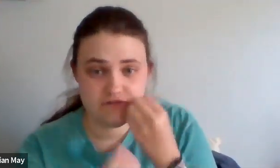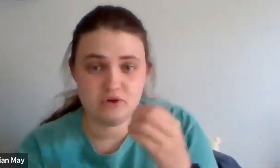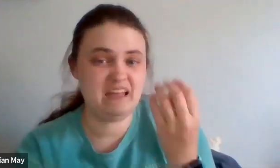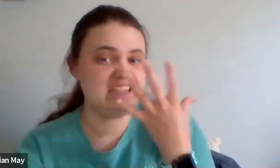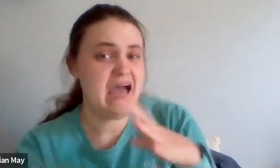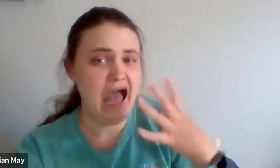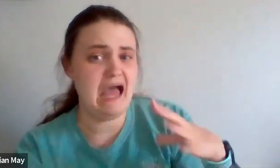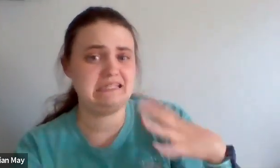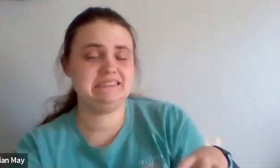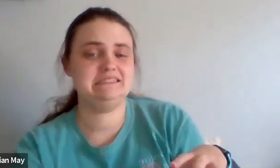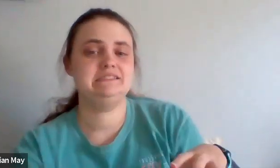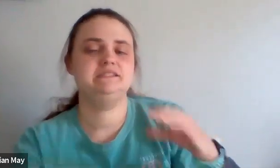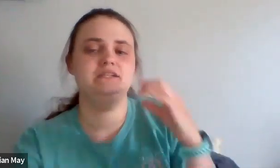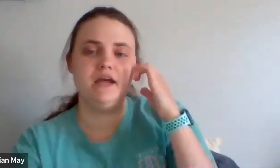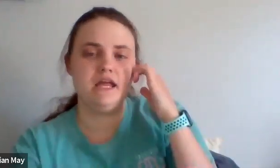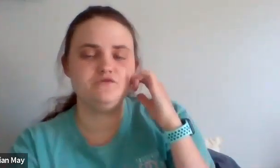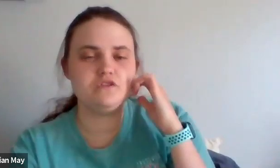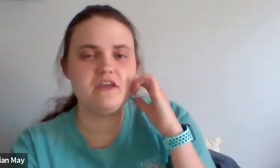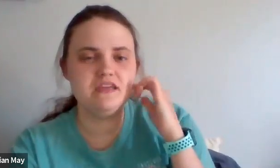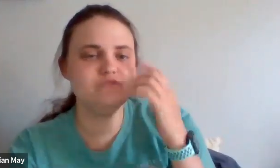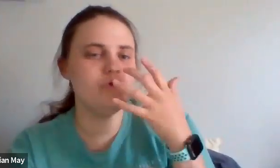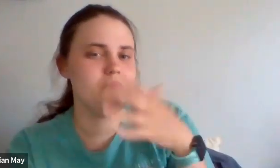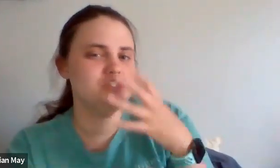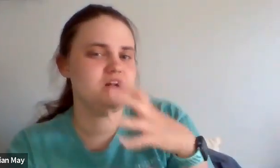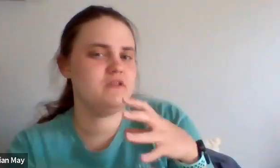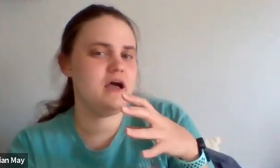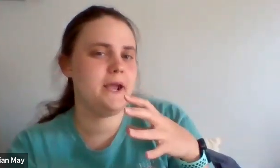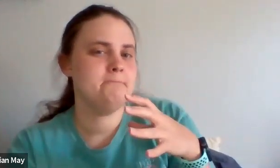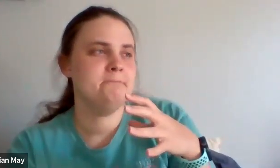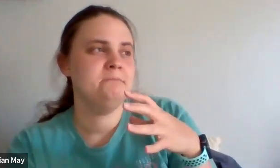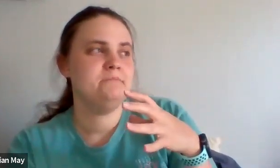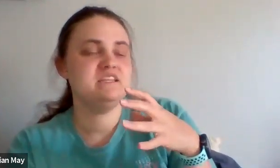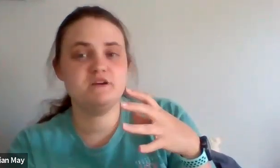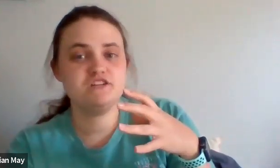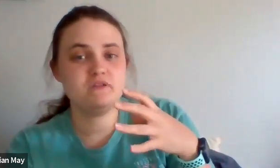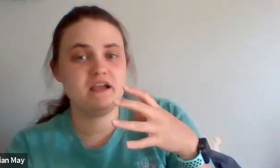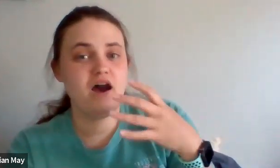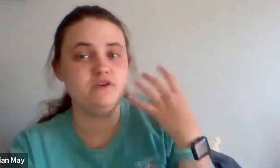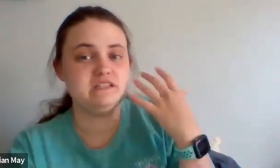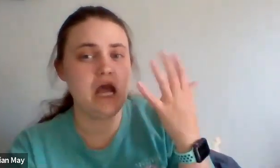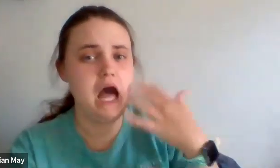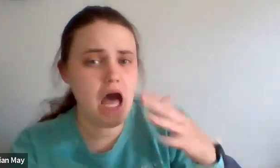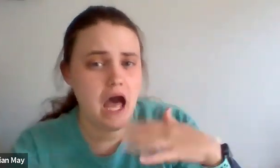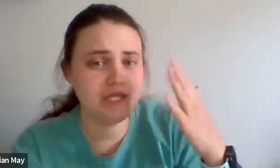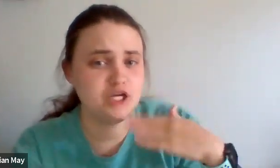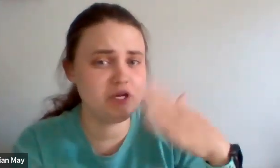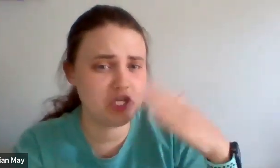food, like it's hot. And it's I think it's from the motion of like, especially for like hot food, it's like, when you do